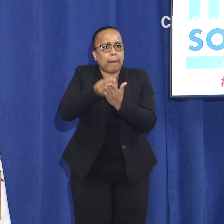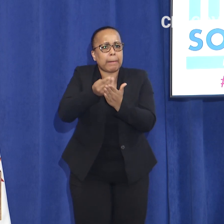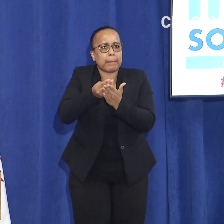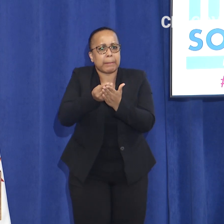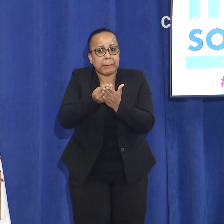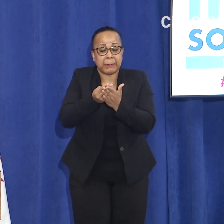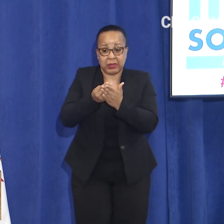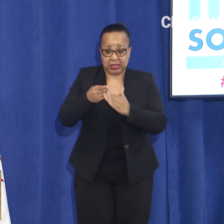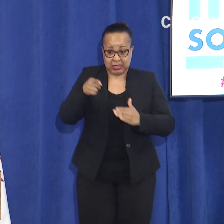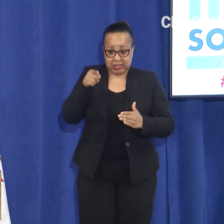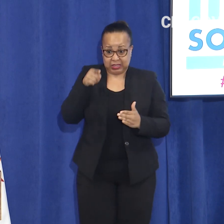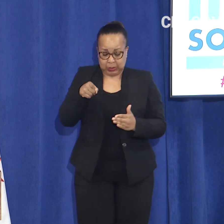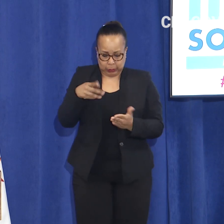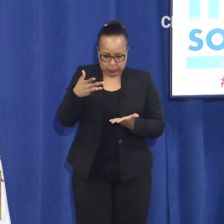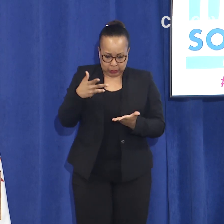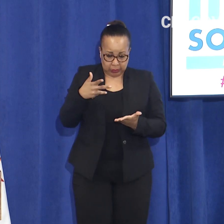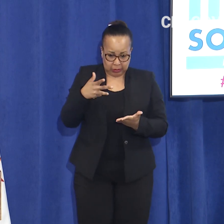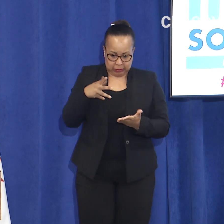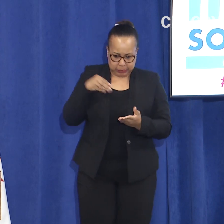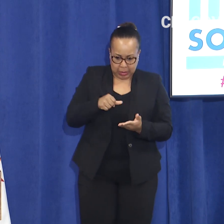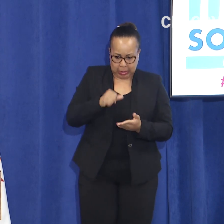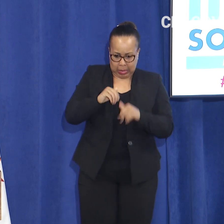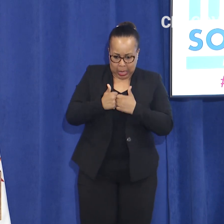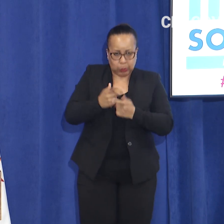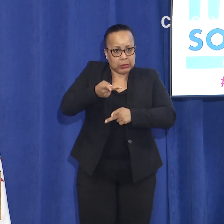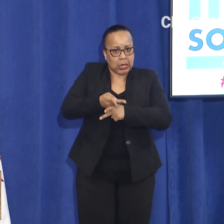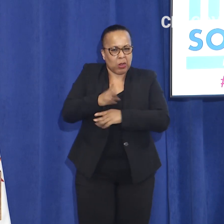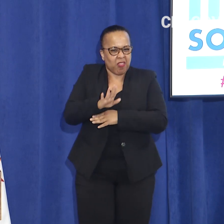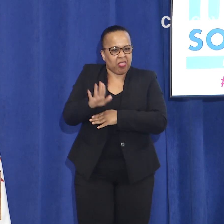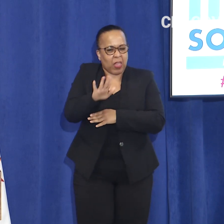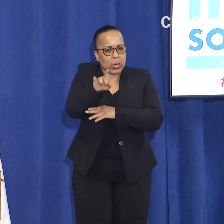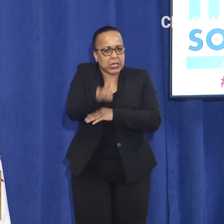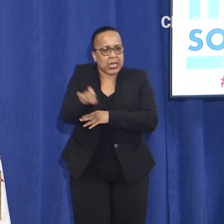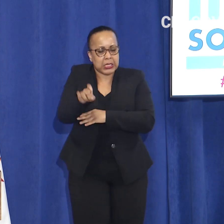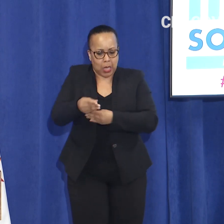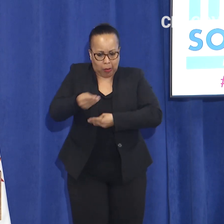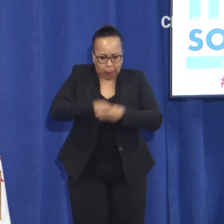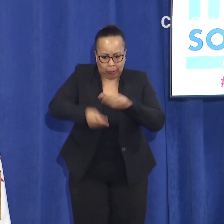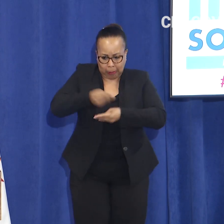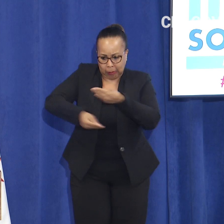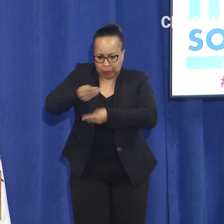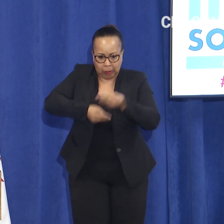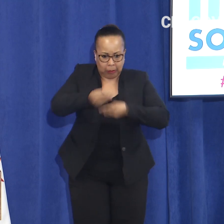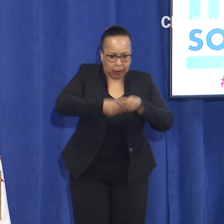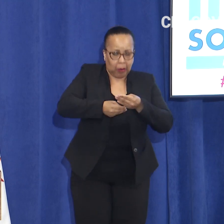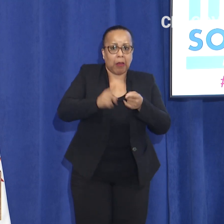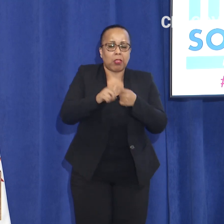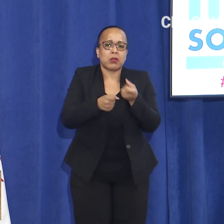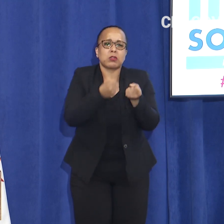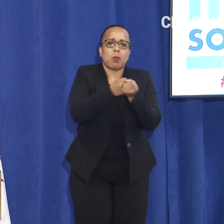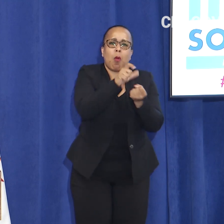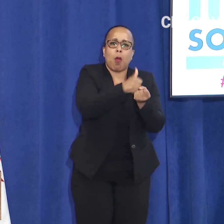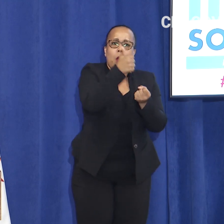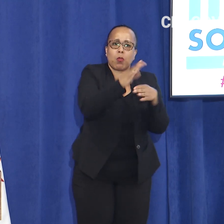to spend them on themselves and to take care of their needs and further support other businesses.